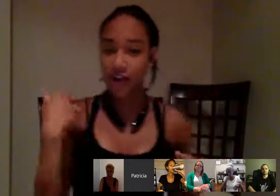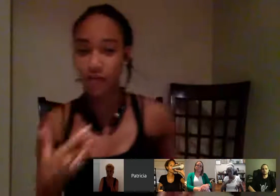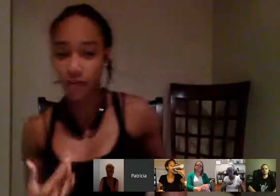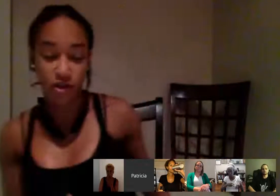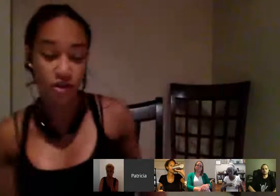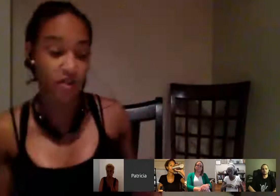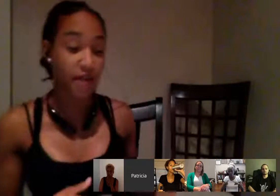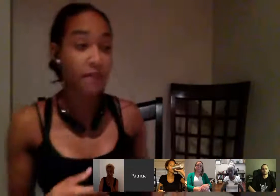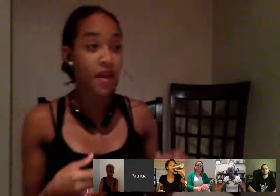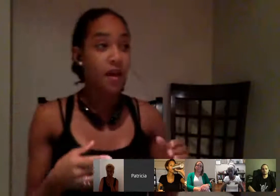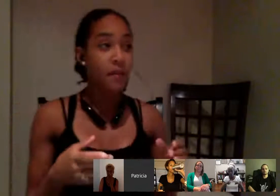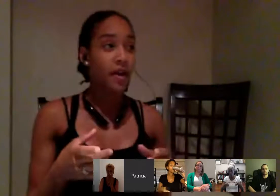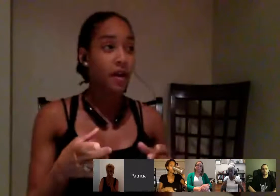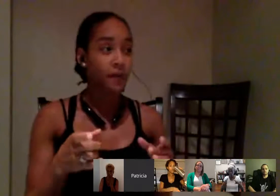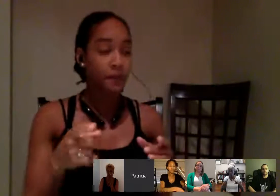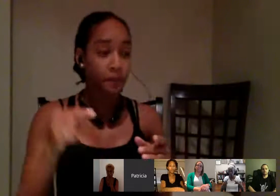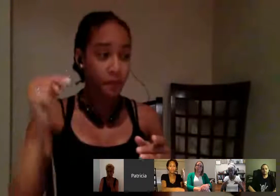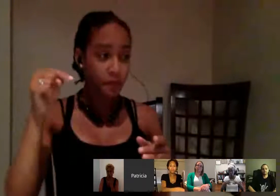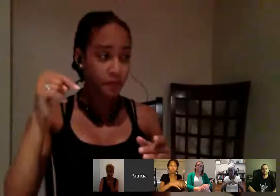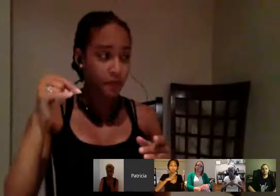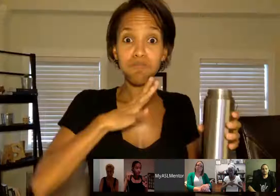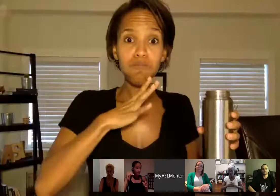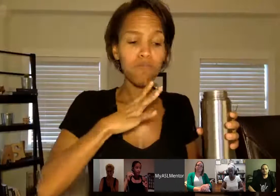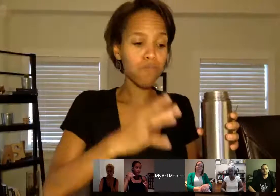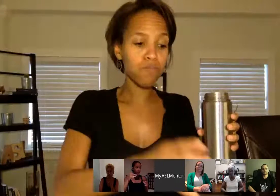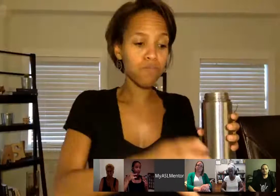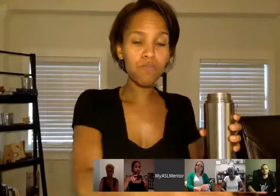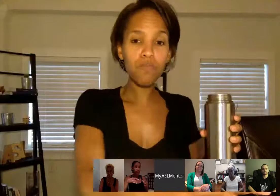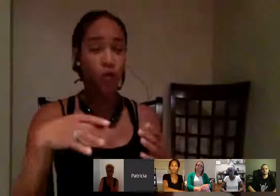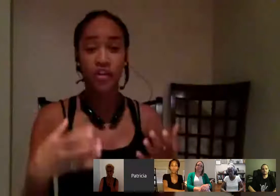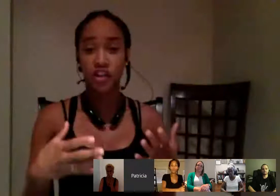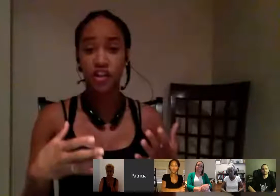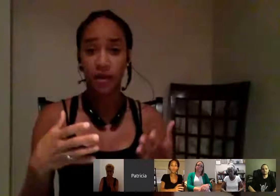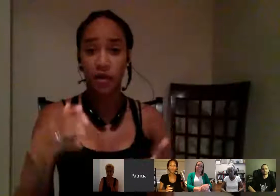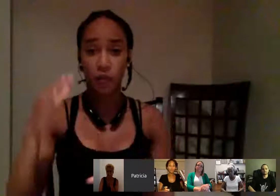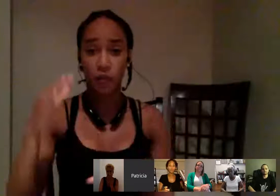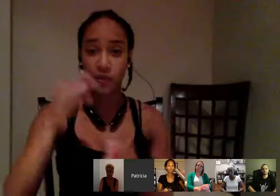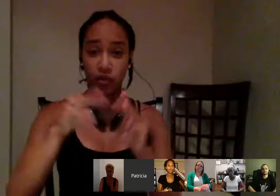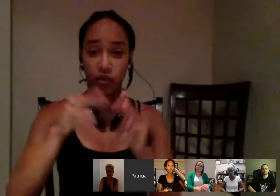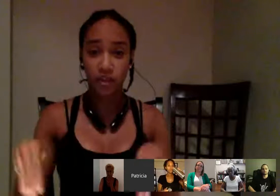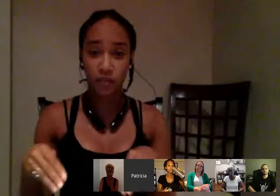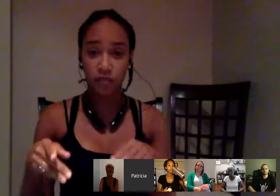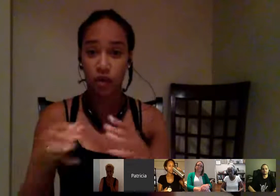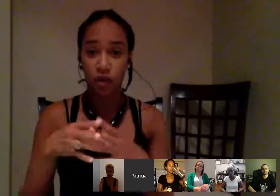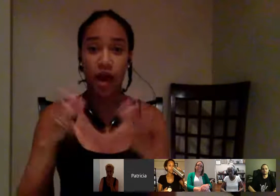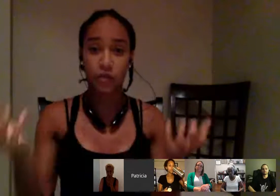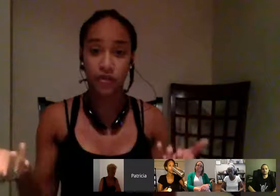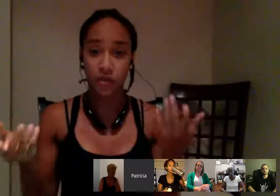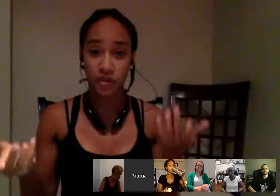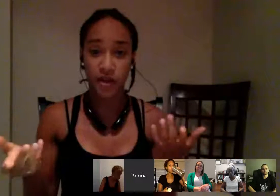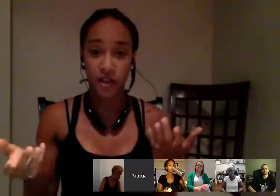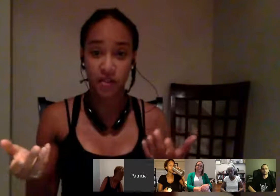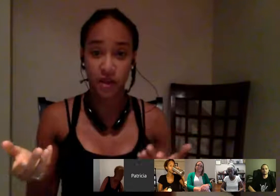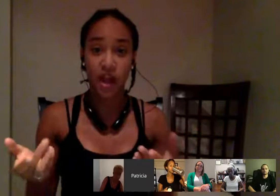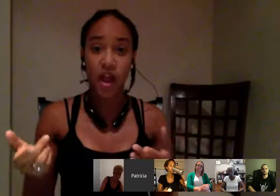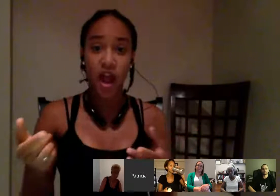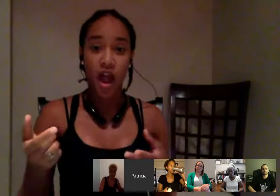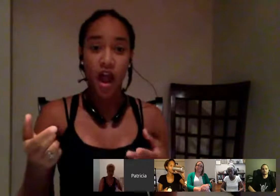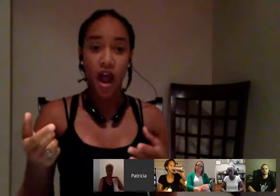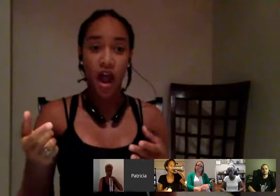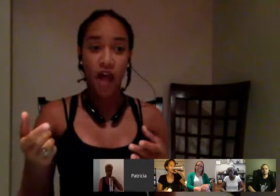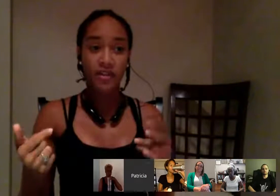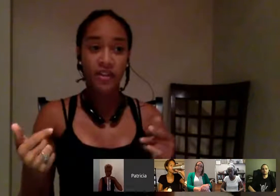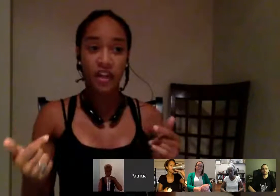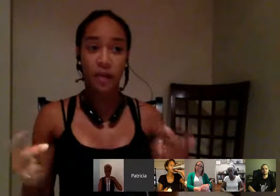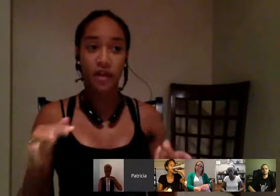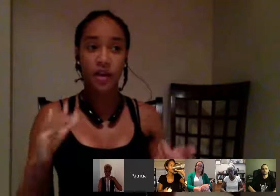Sorry, I have so many questions tonight. But when they were questioning about where the museum or how the museum was spending its money,